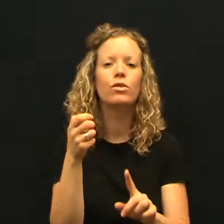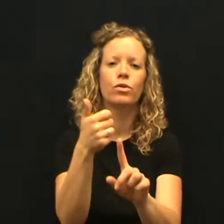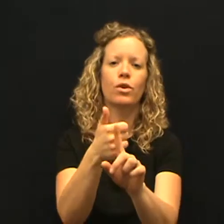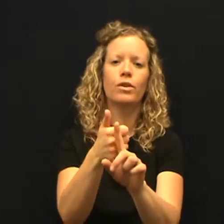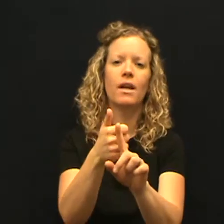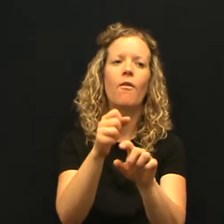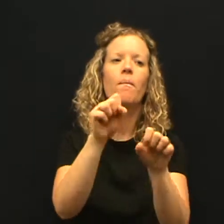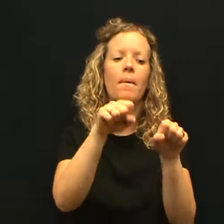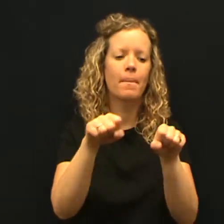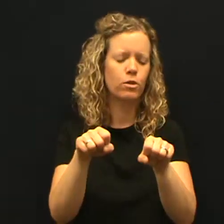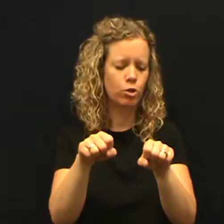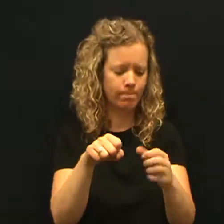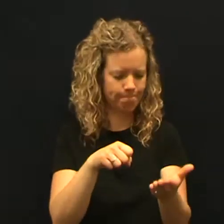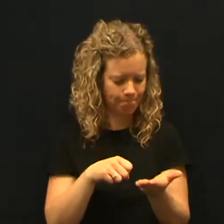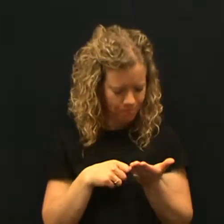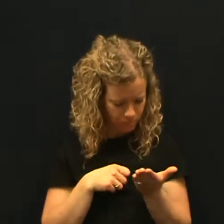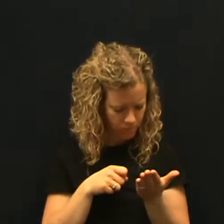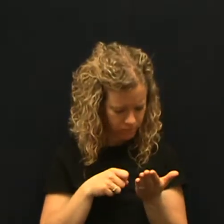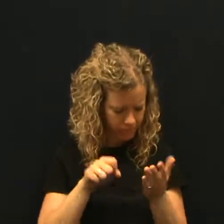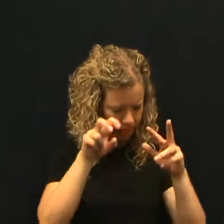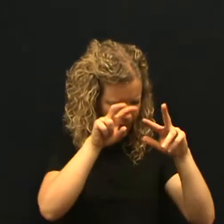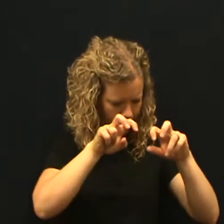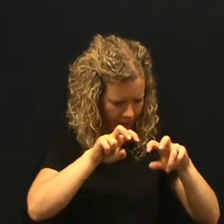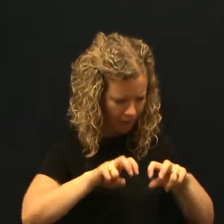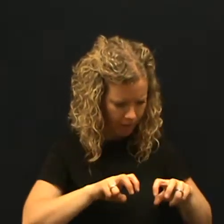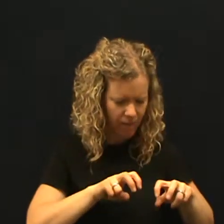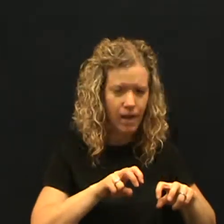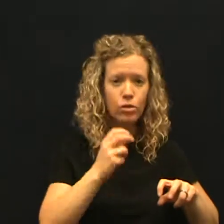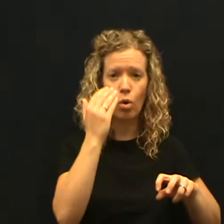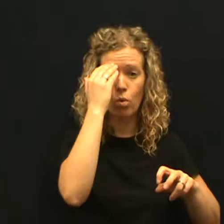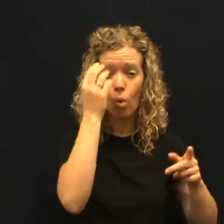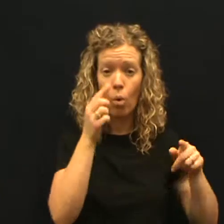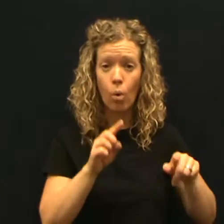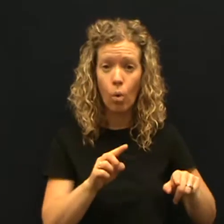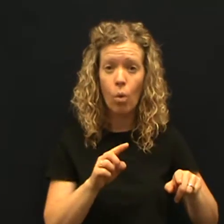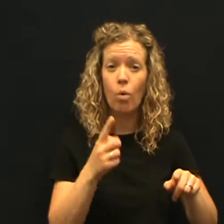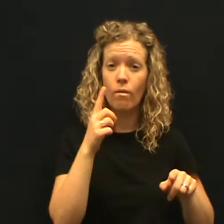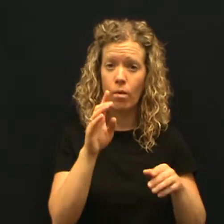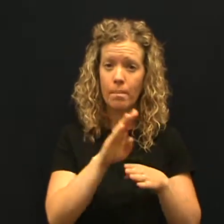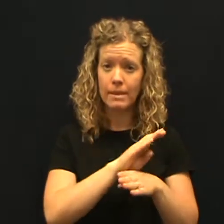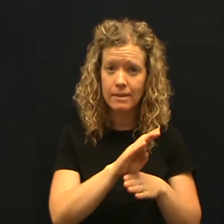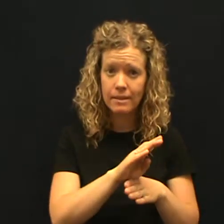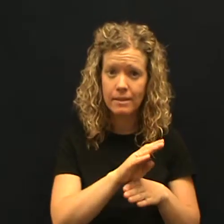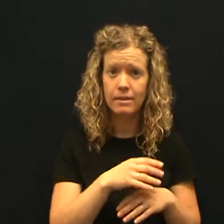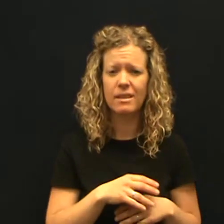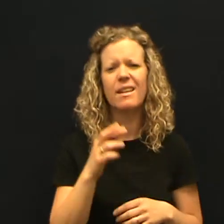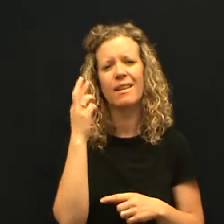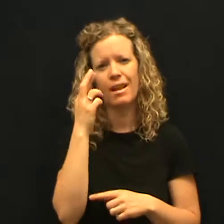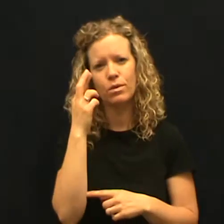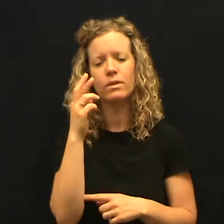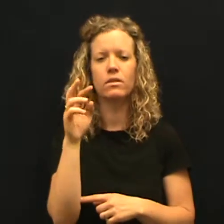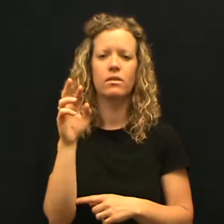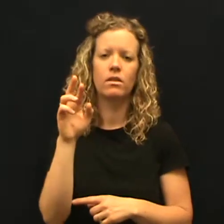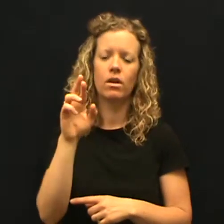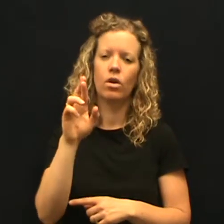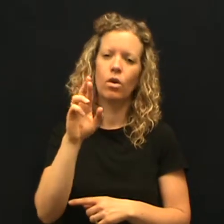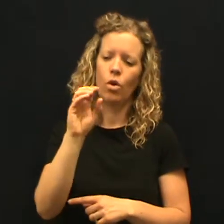of understanding what's going on in these organizations, and that's where these ratios and other measures come into play.